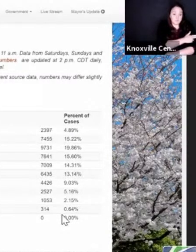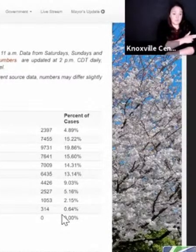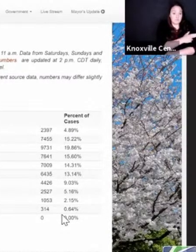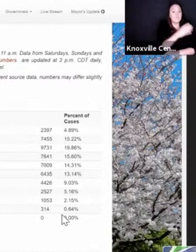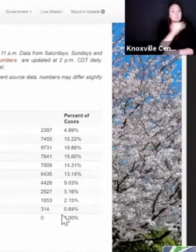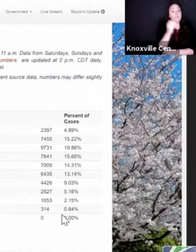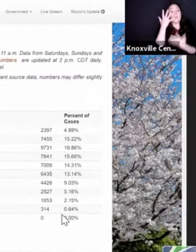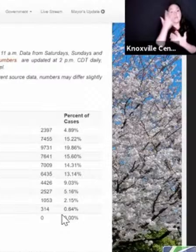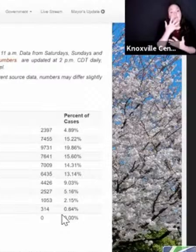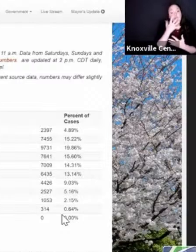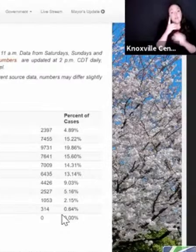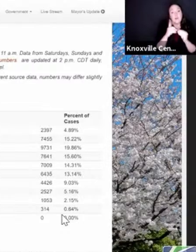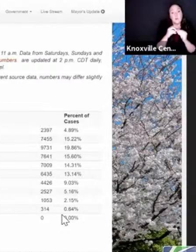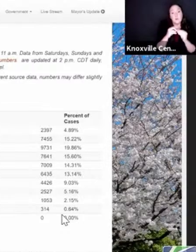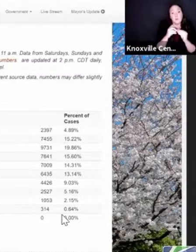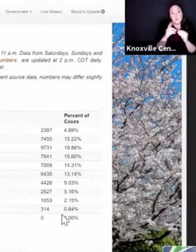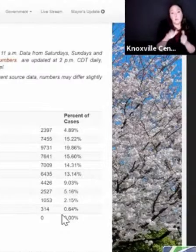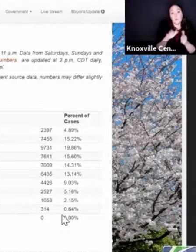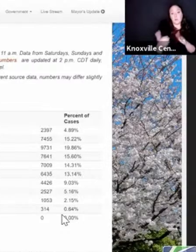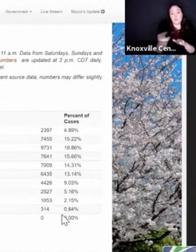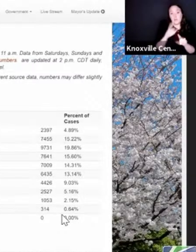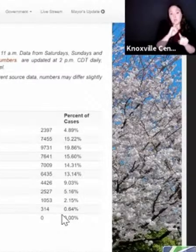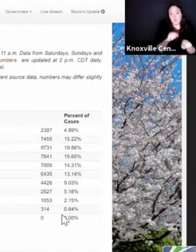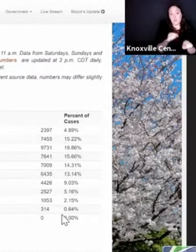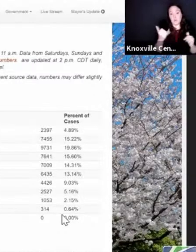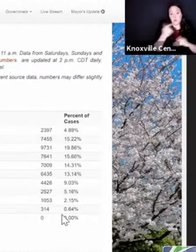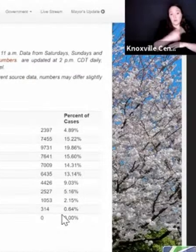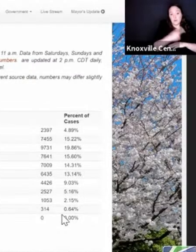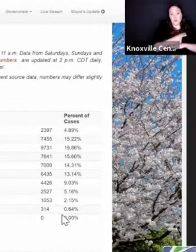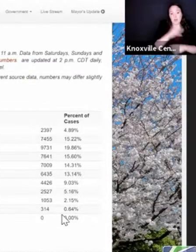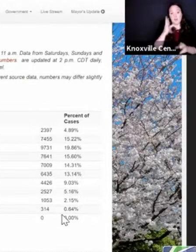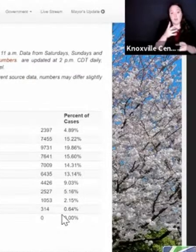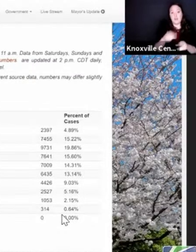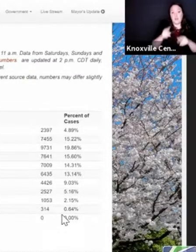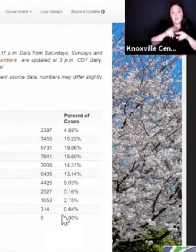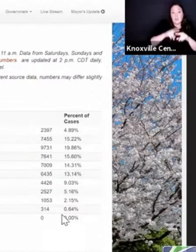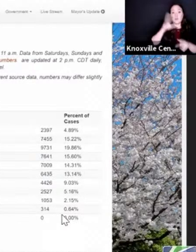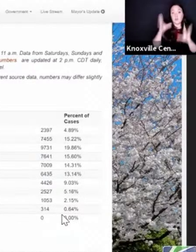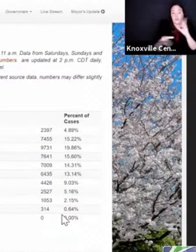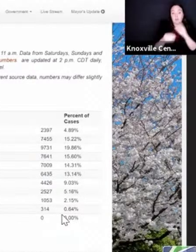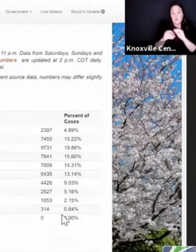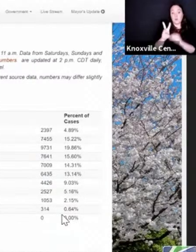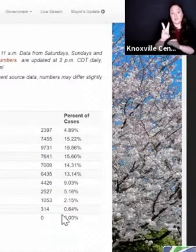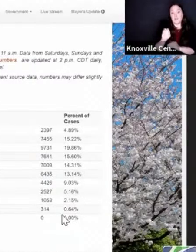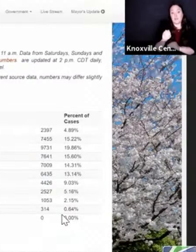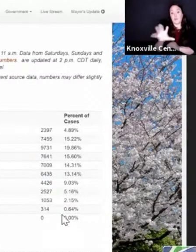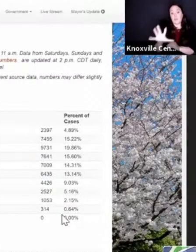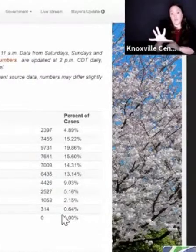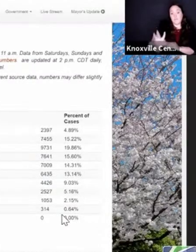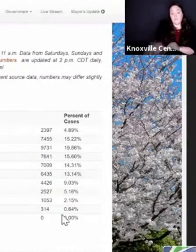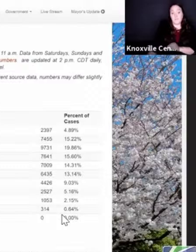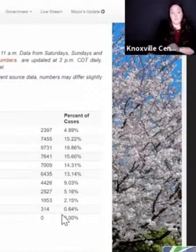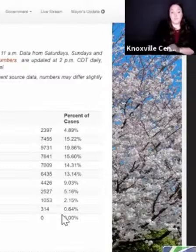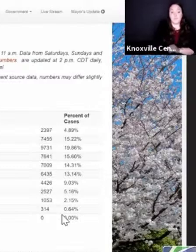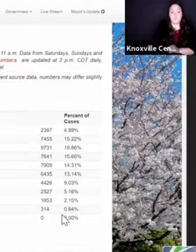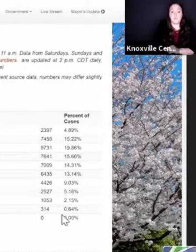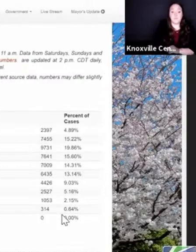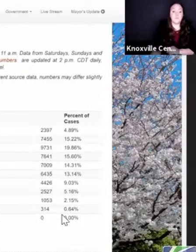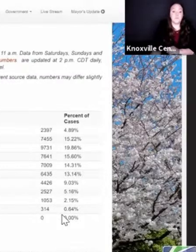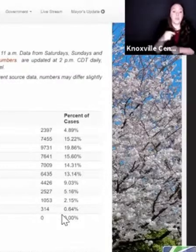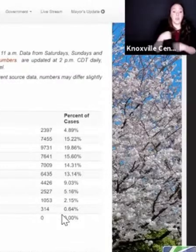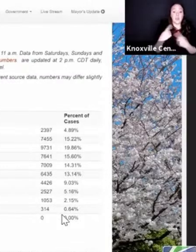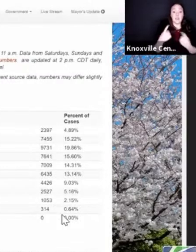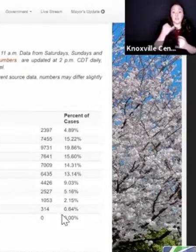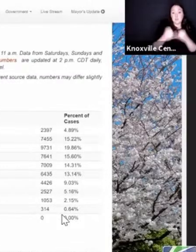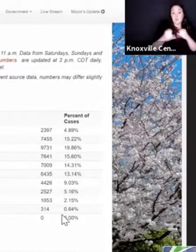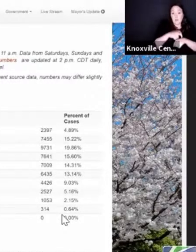And sadly, we have 1 additional death to report today that raises our county's total to 605. Since we last spoke